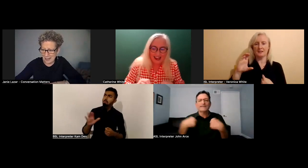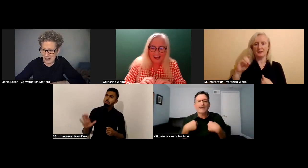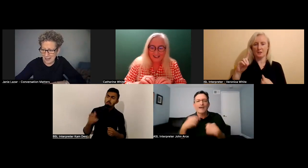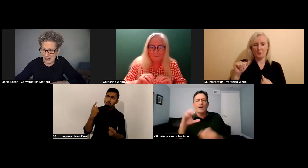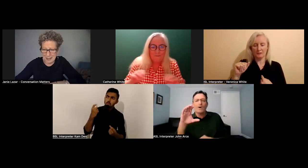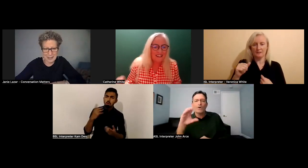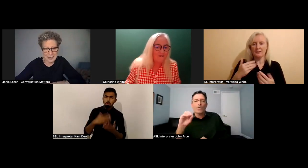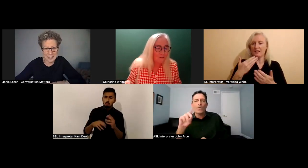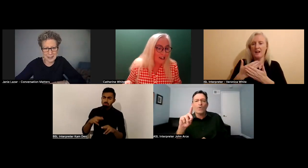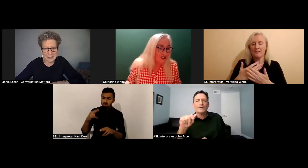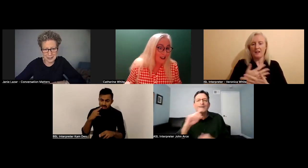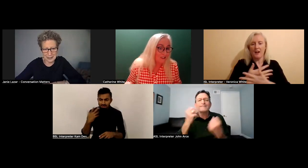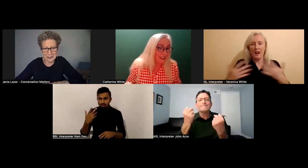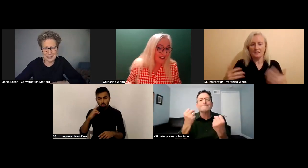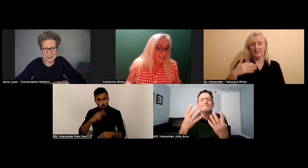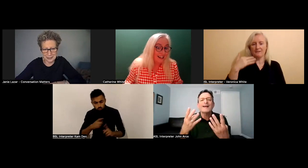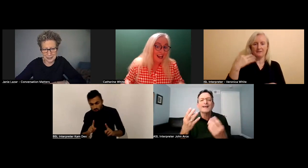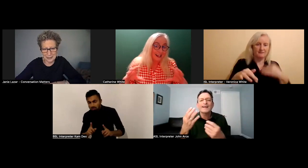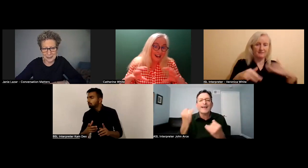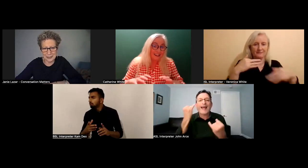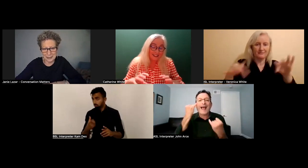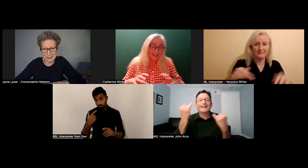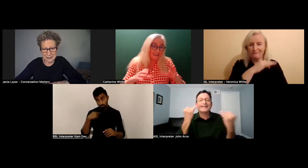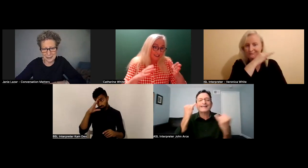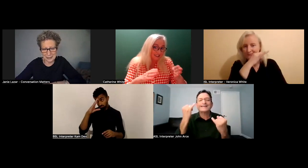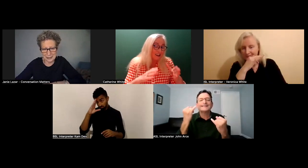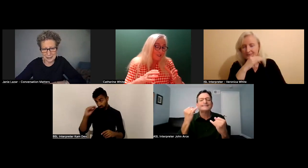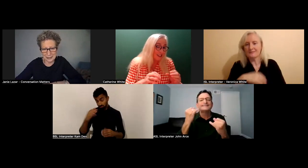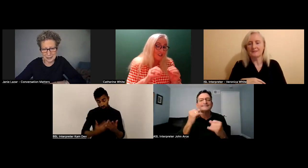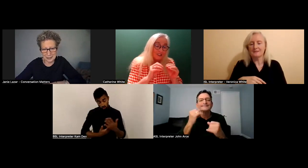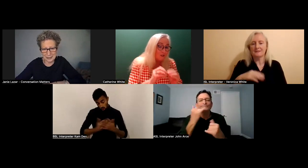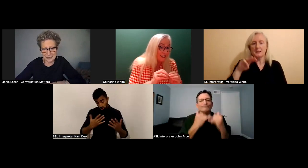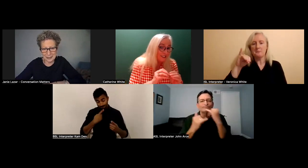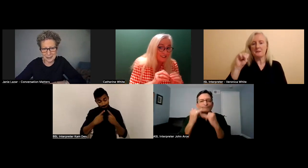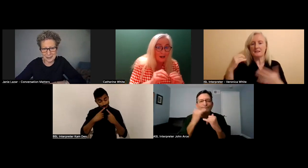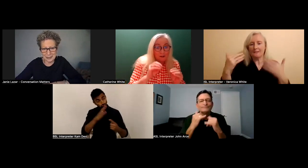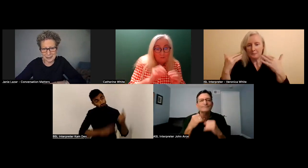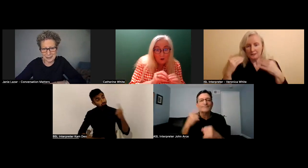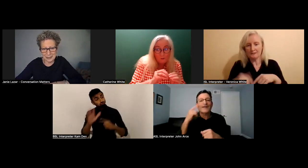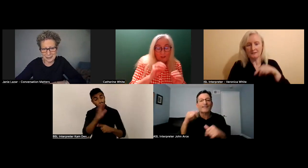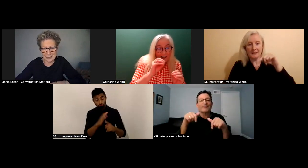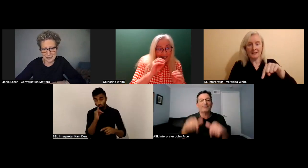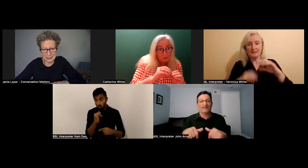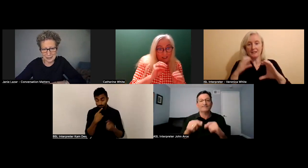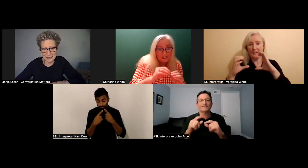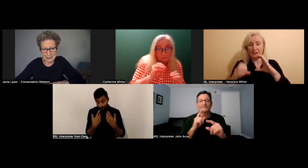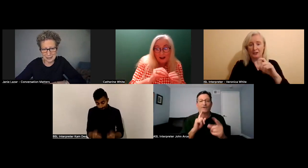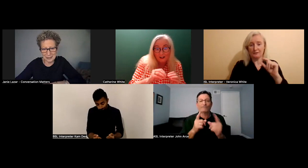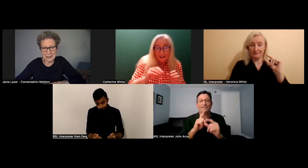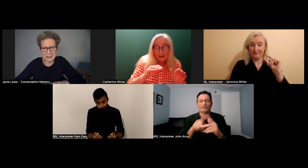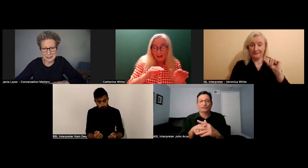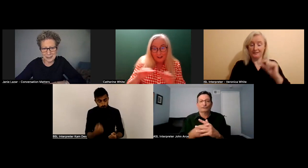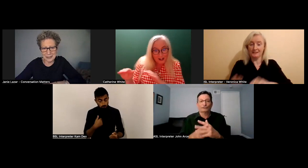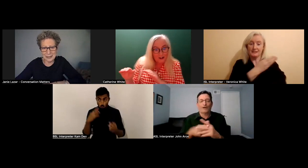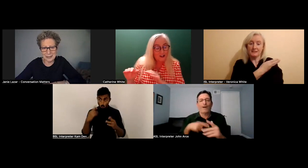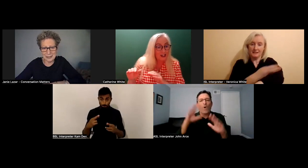myths and misinformation out there. And I think this conversation is only a start, but I'm hoping that it will